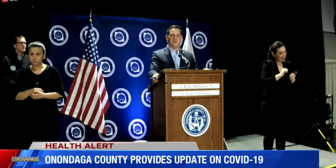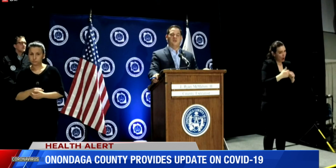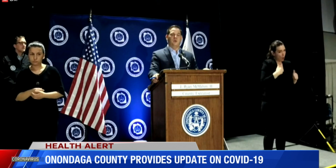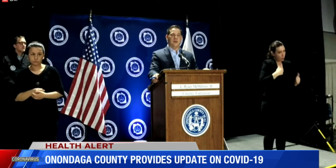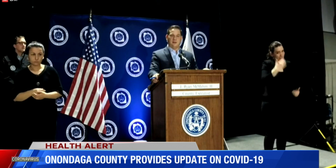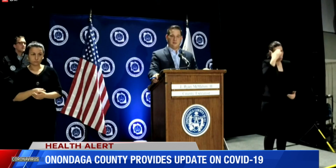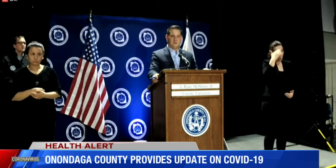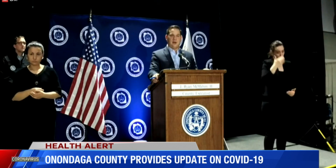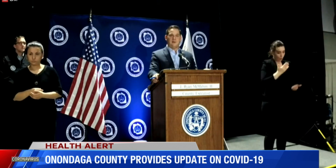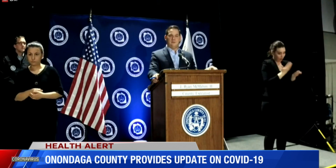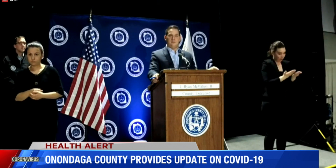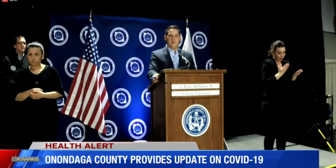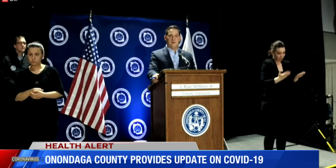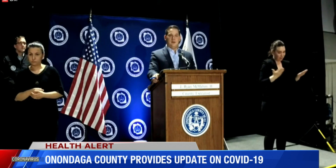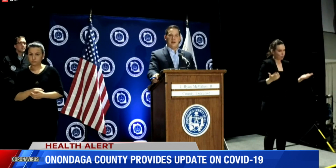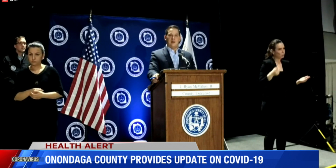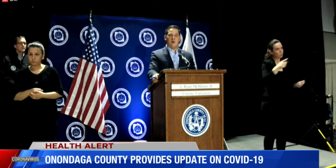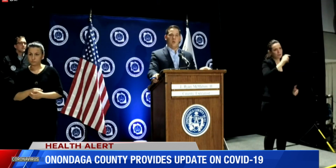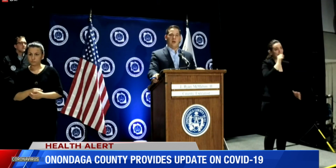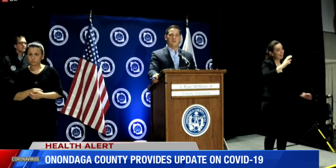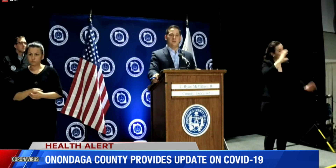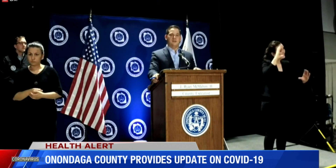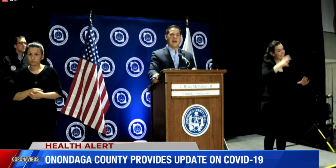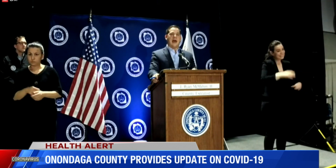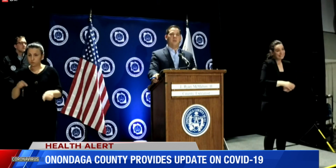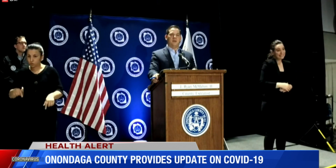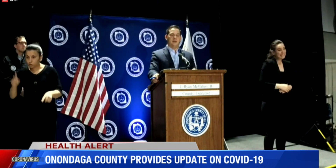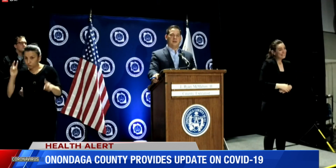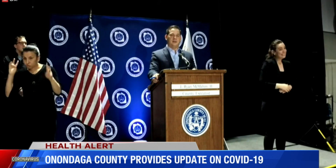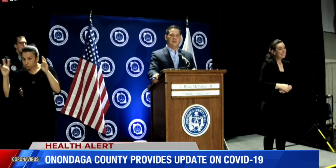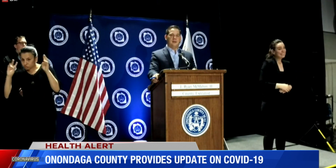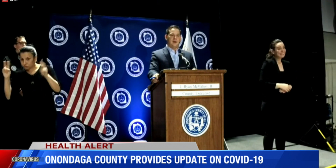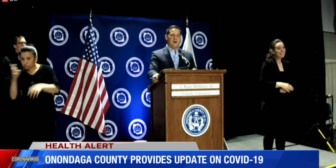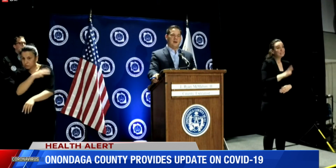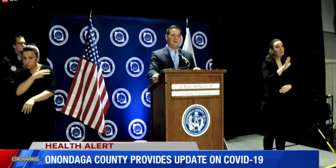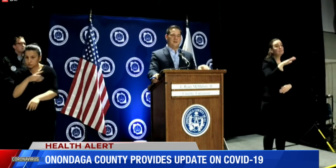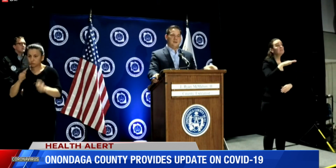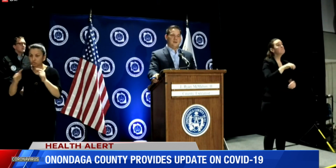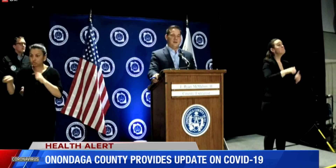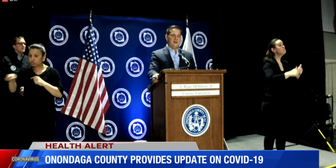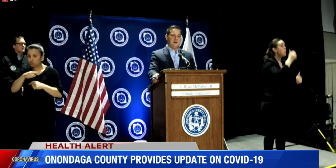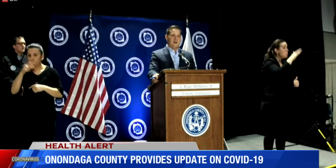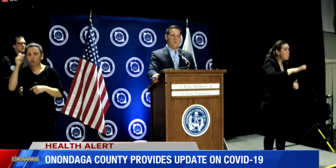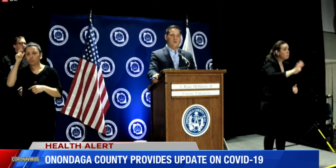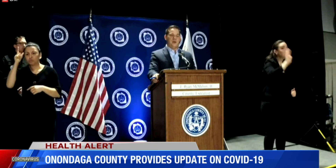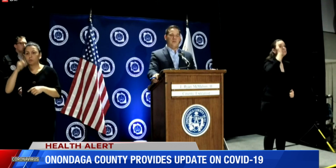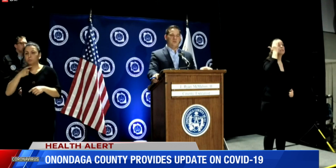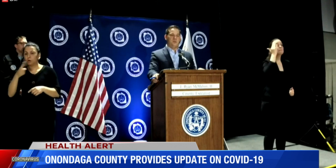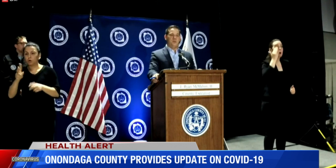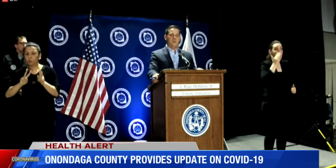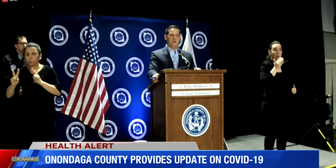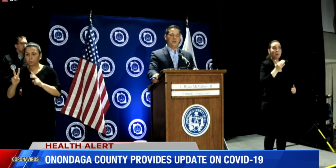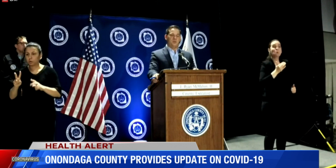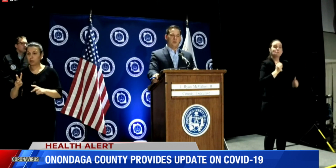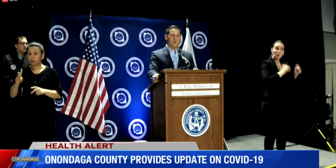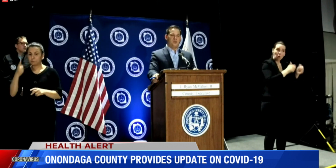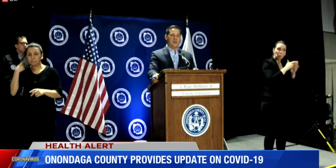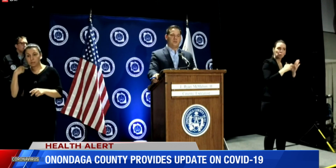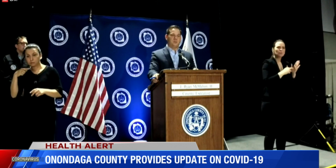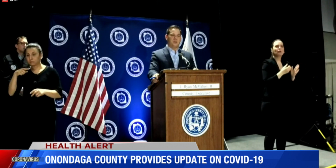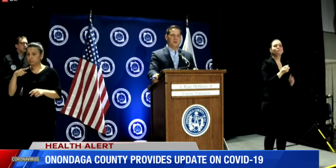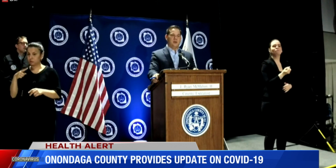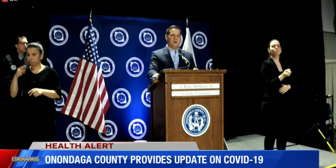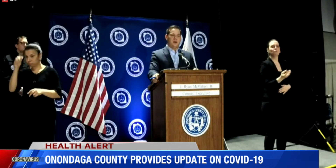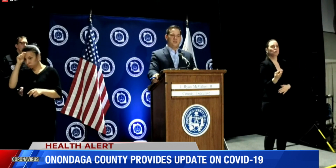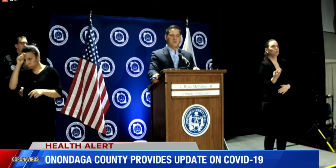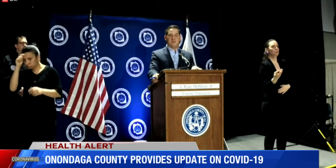community that just don't get it yet, and I don't know what else needs to happen to get it. And we do have some people in the community that reached out